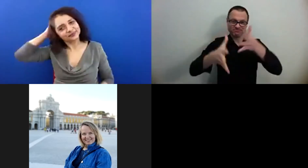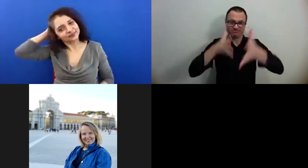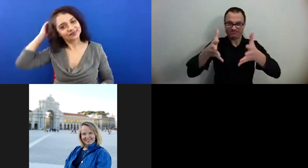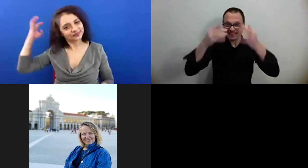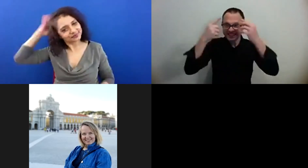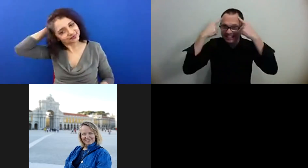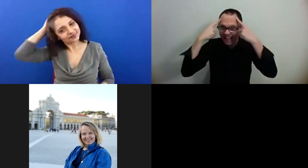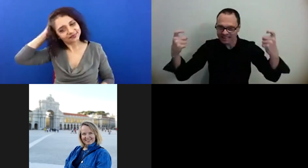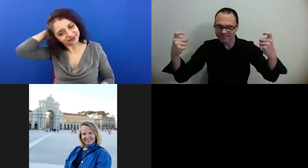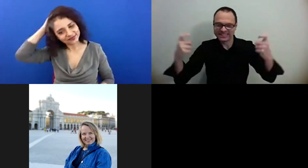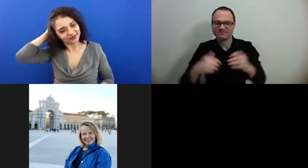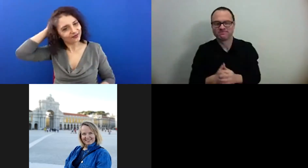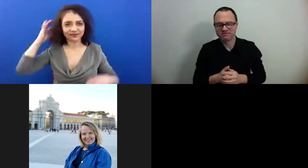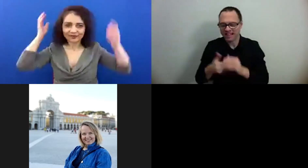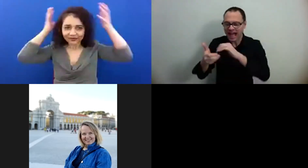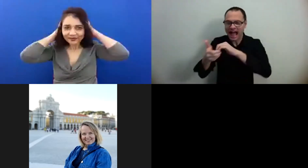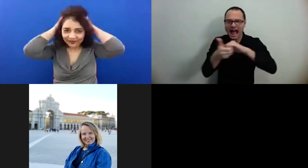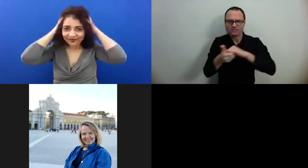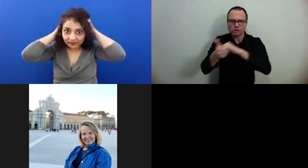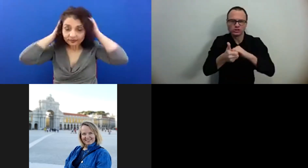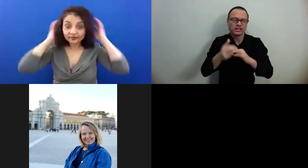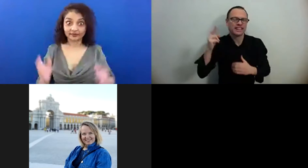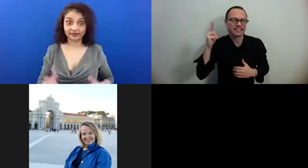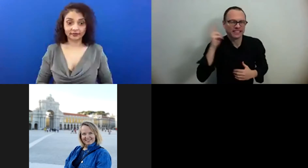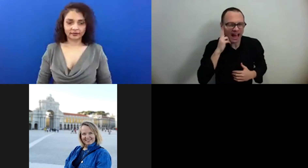My name is Dami. This is my name sign.